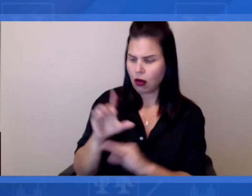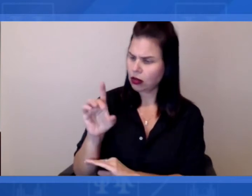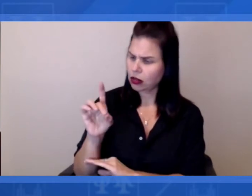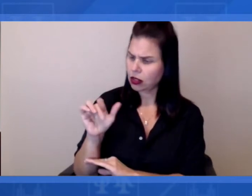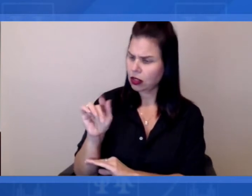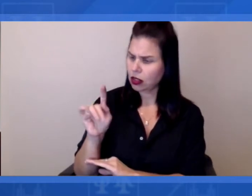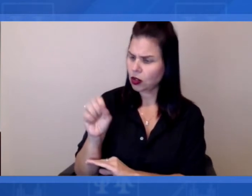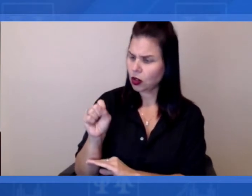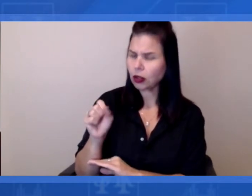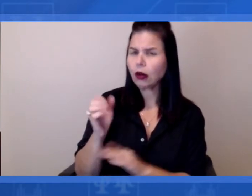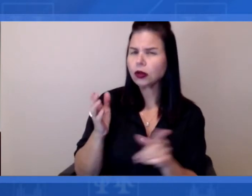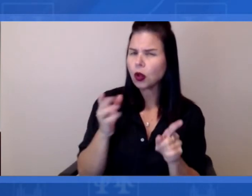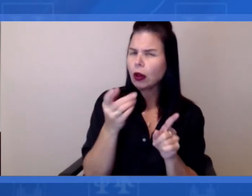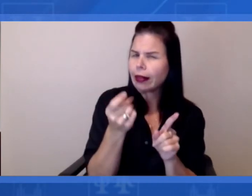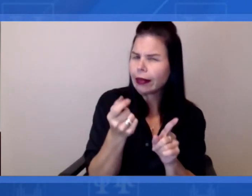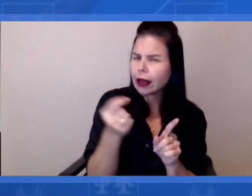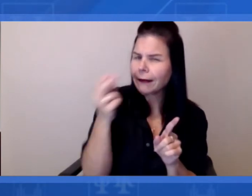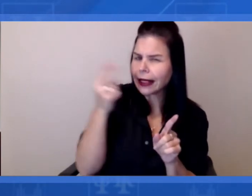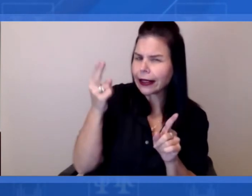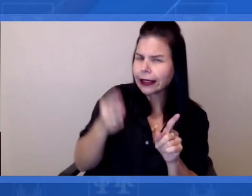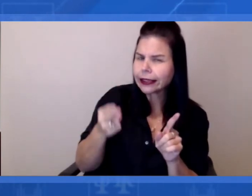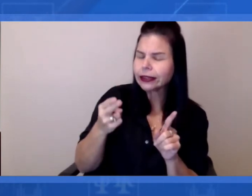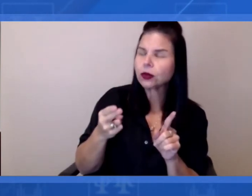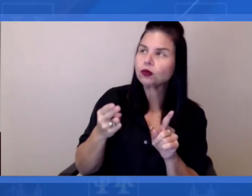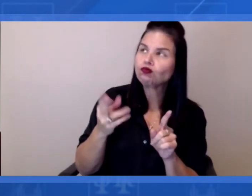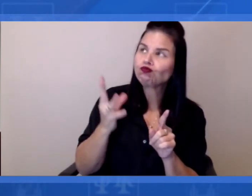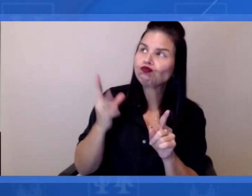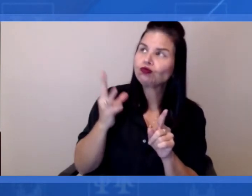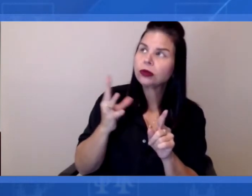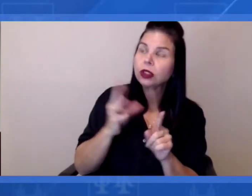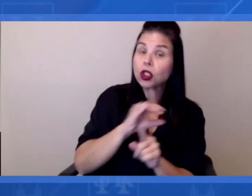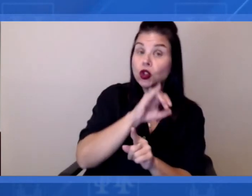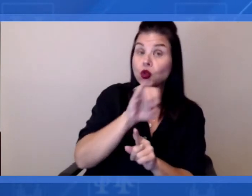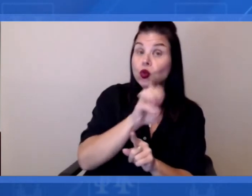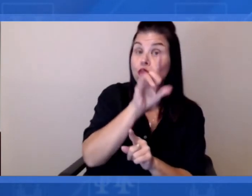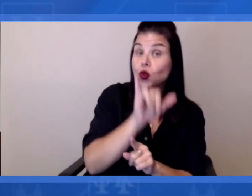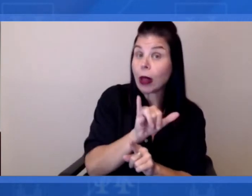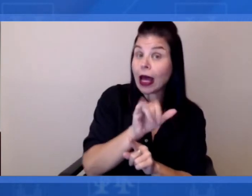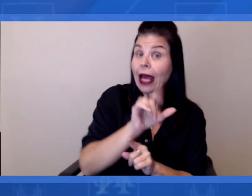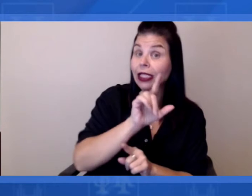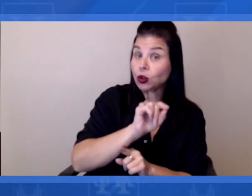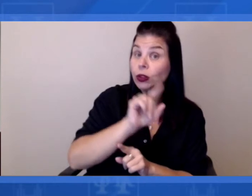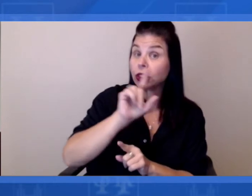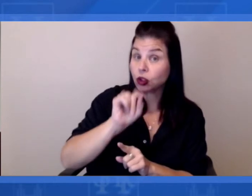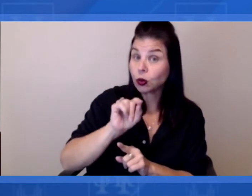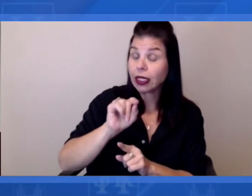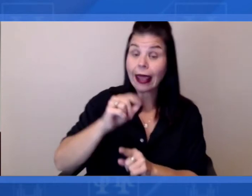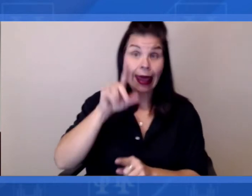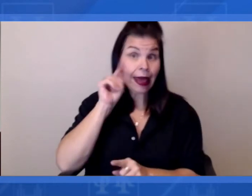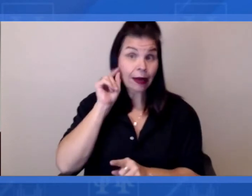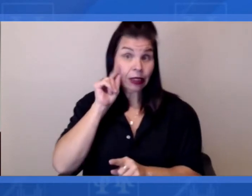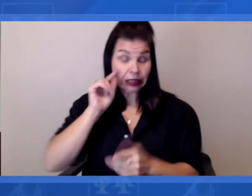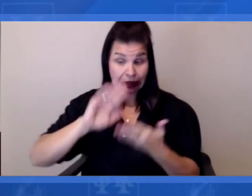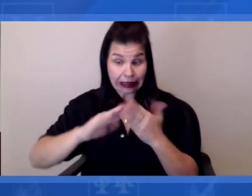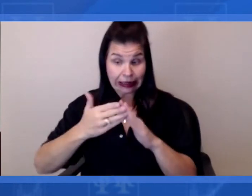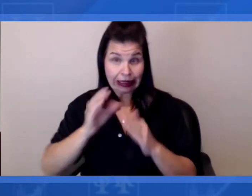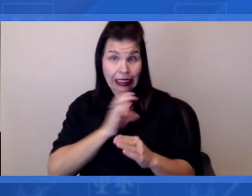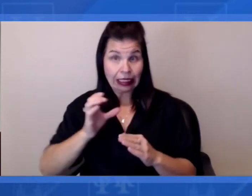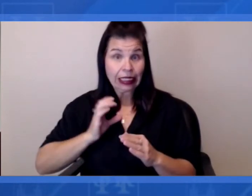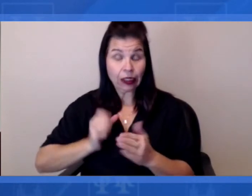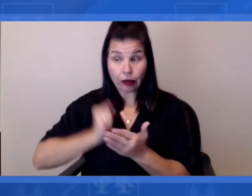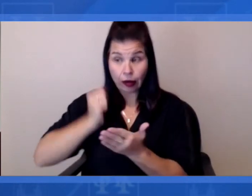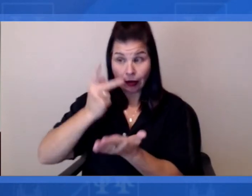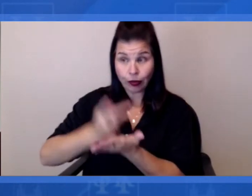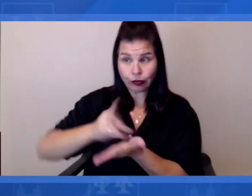A bit of history. In July 2020, Hamilton City Council approved the removal